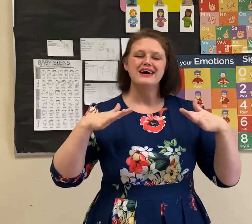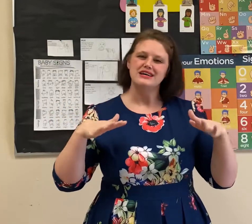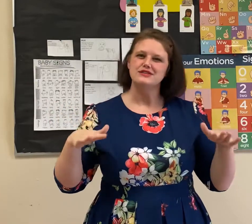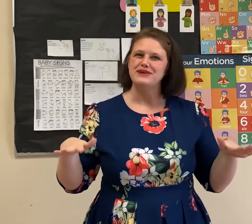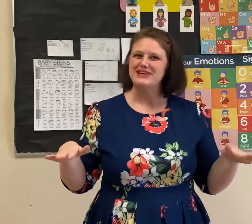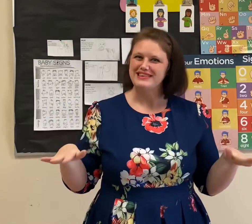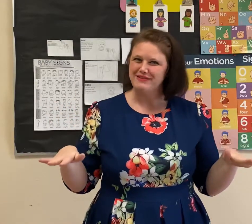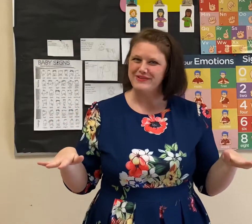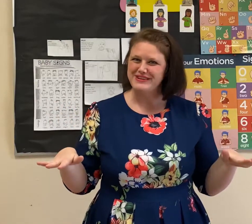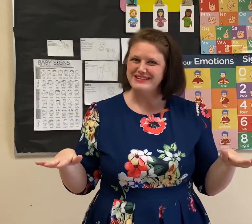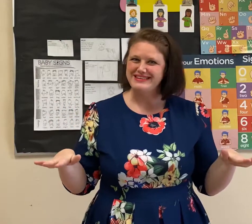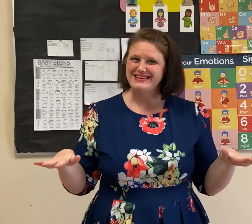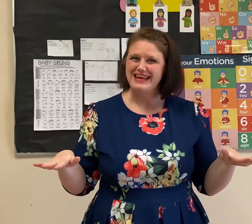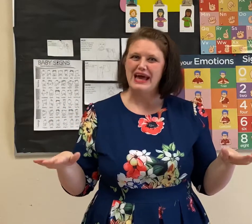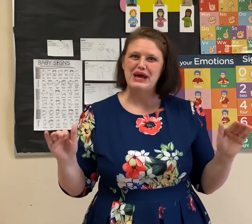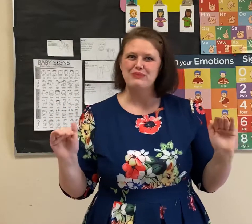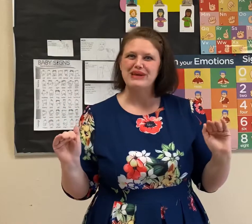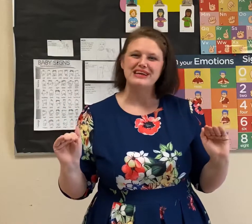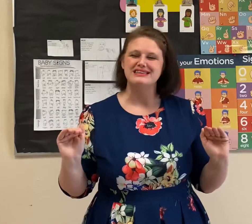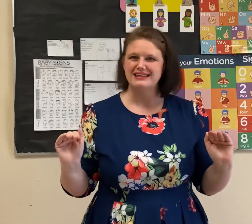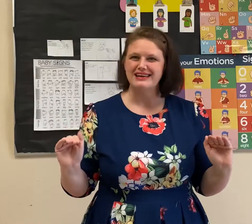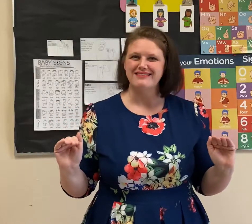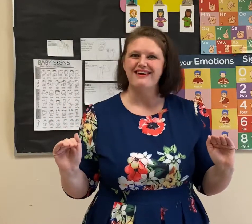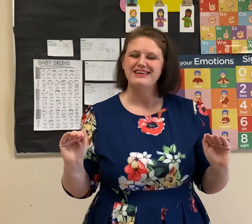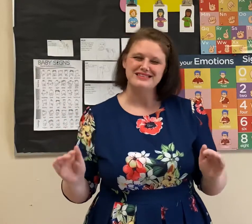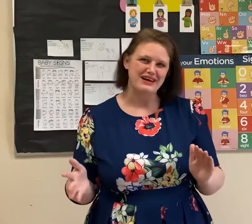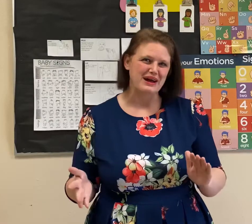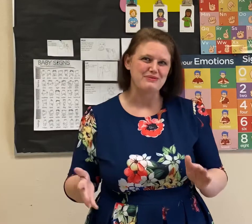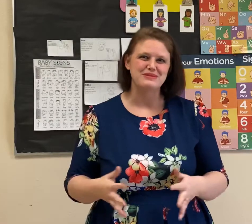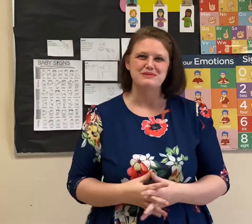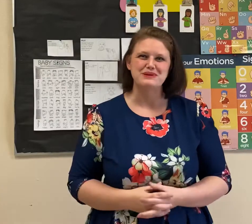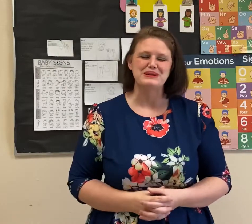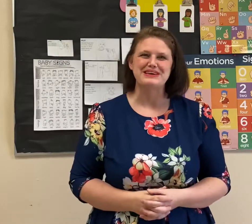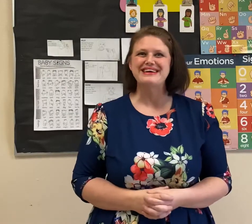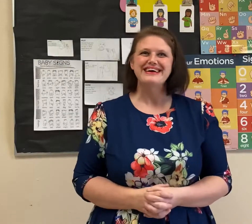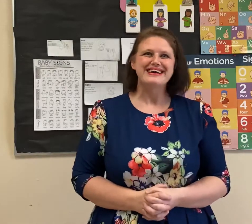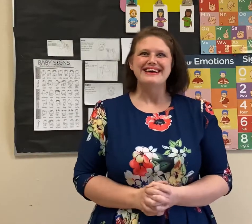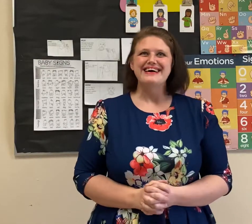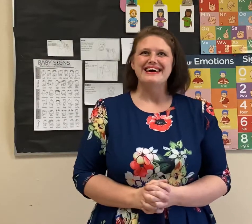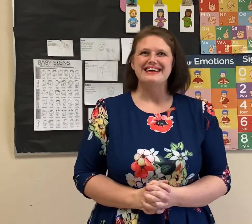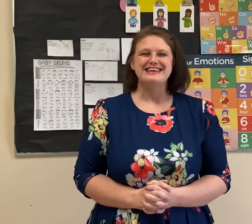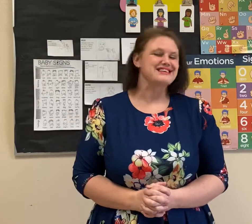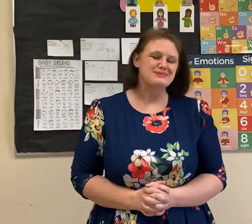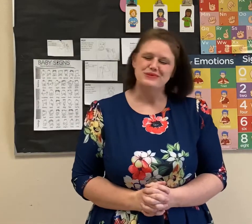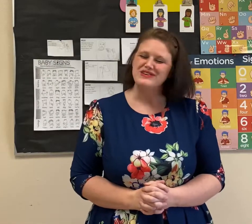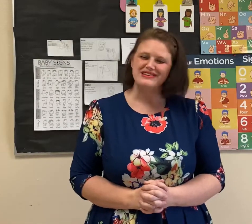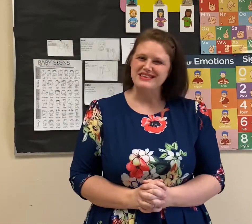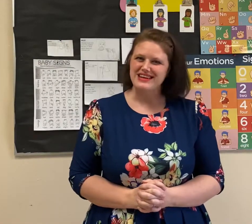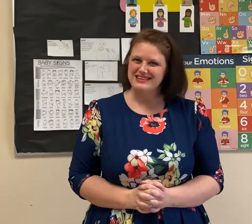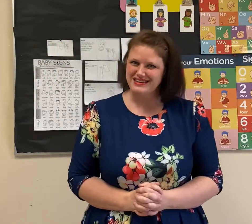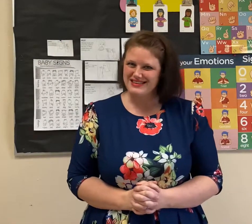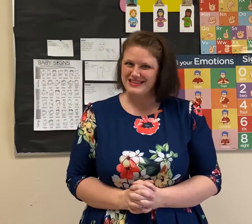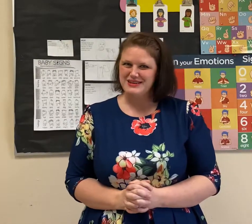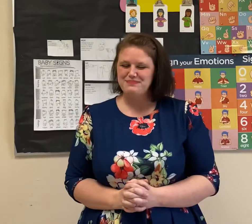very leveled, and we get done on time typically and get to move on to the next lesson.